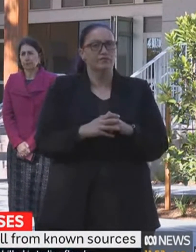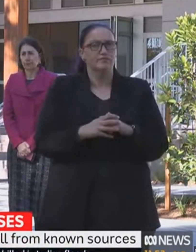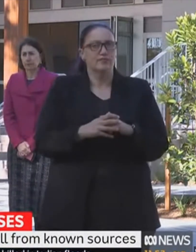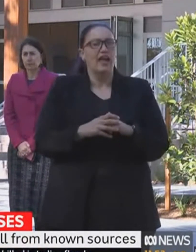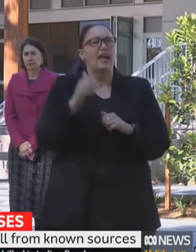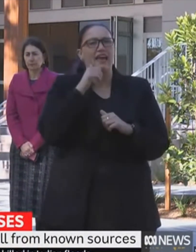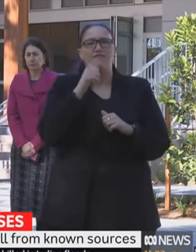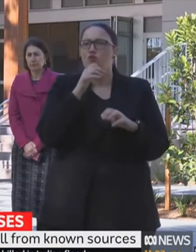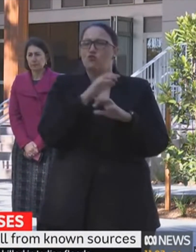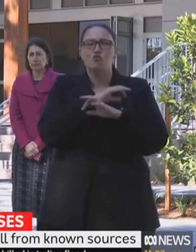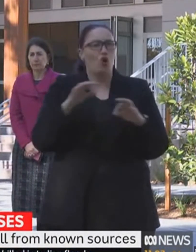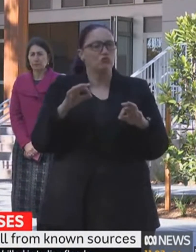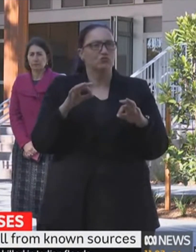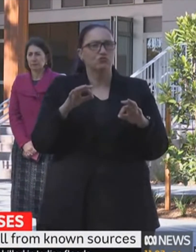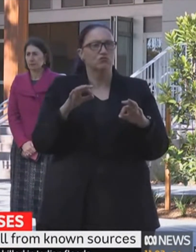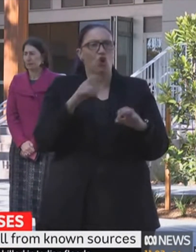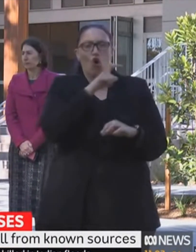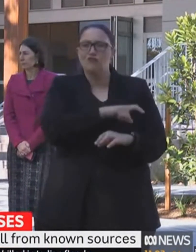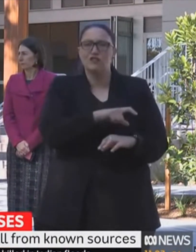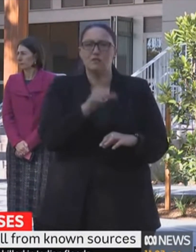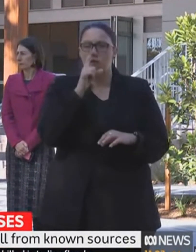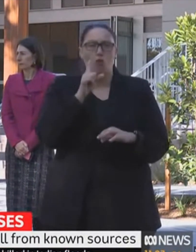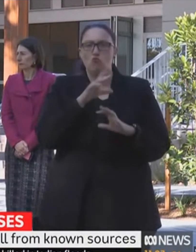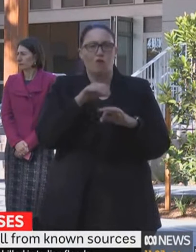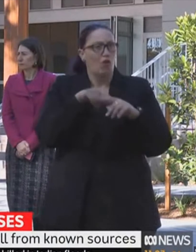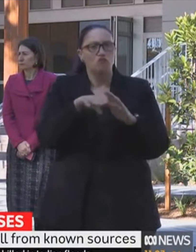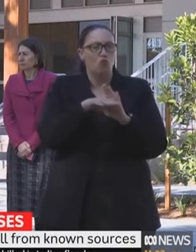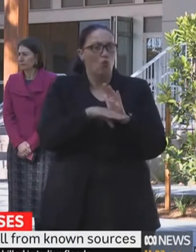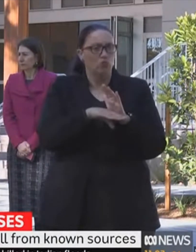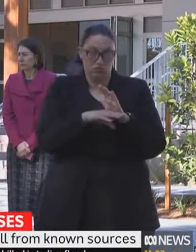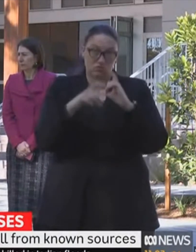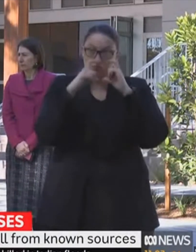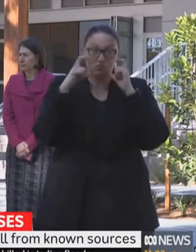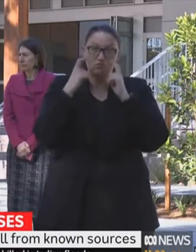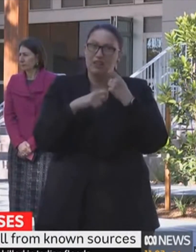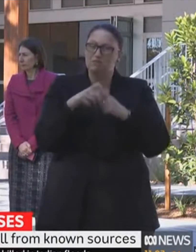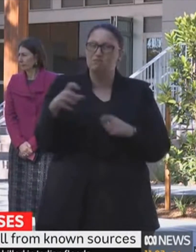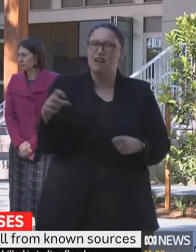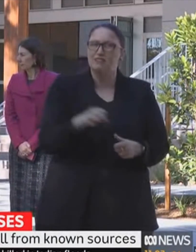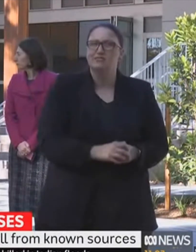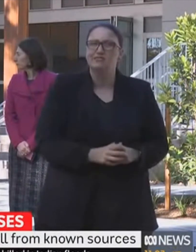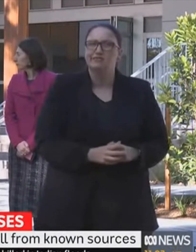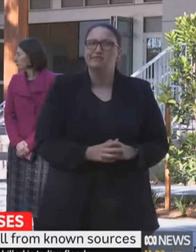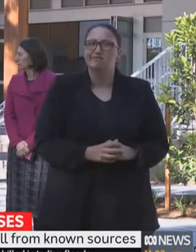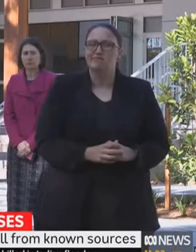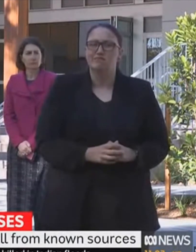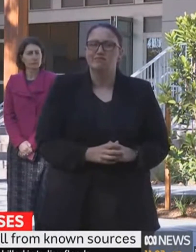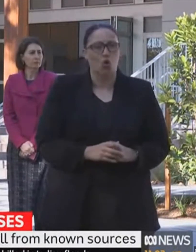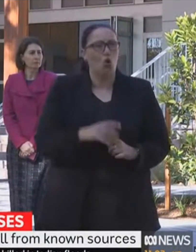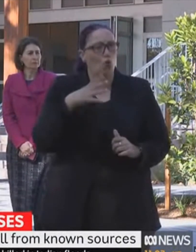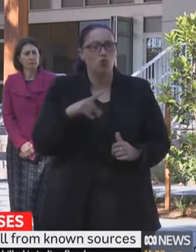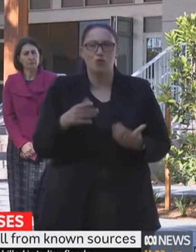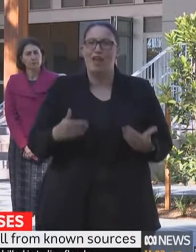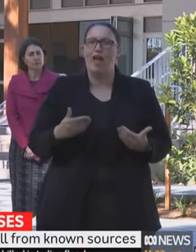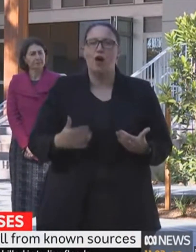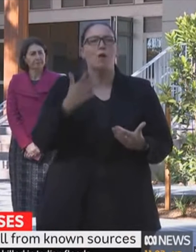even strengthen if we got evidence of broader community transmission. Obviously, in those settings, that's something that we'd more strongly encourage the